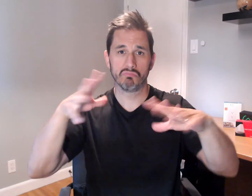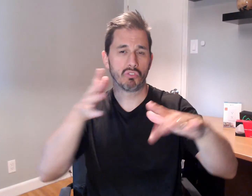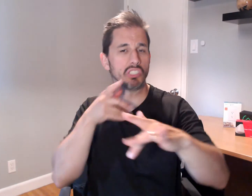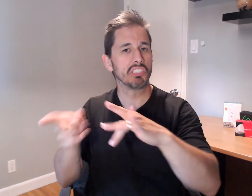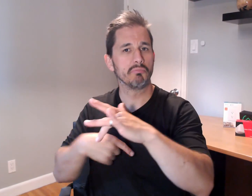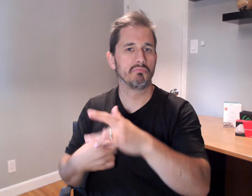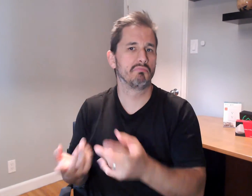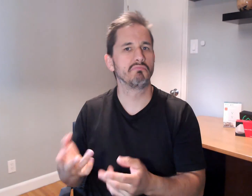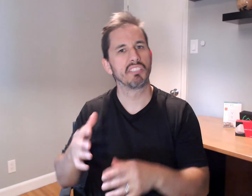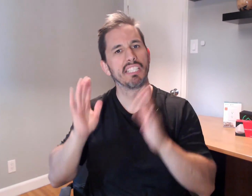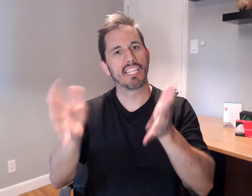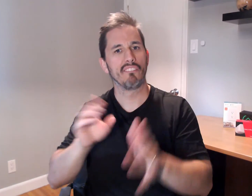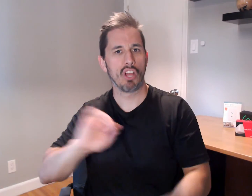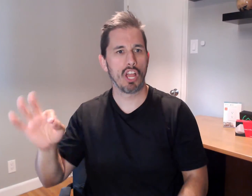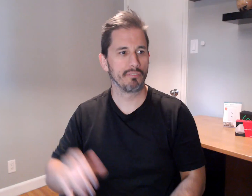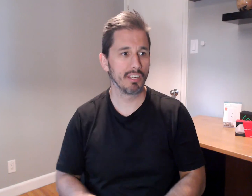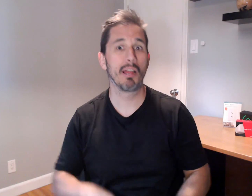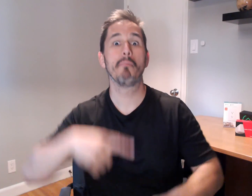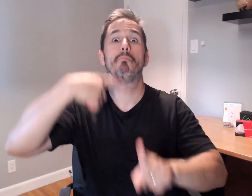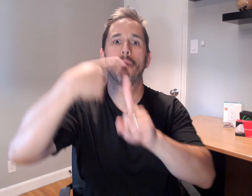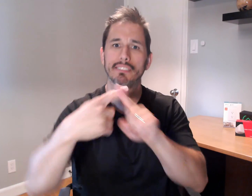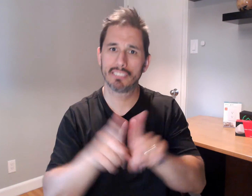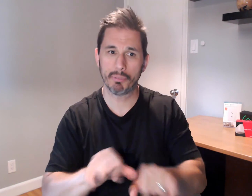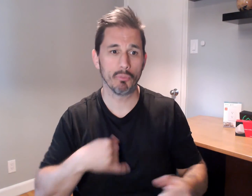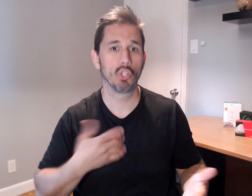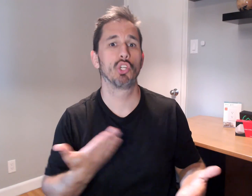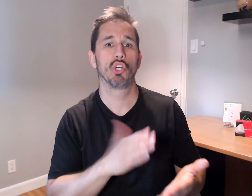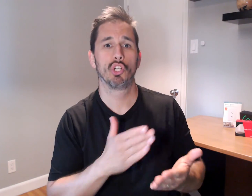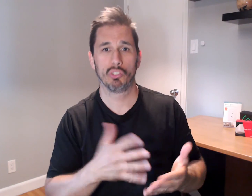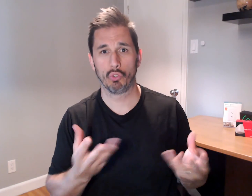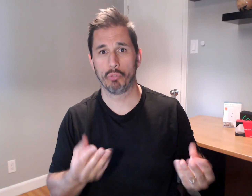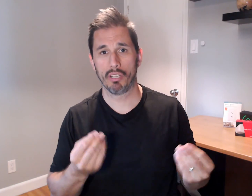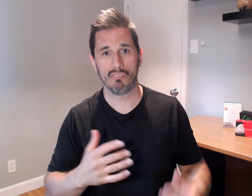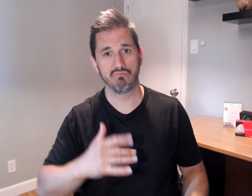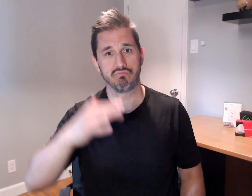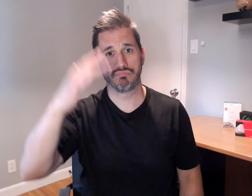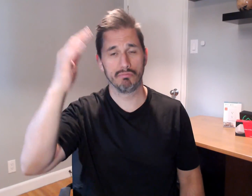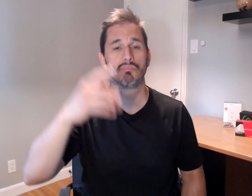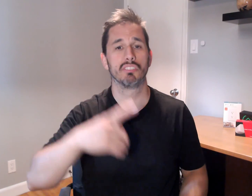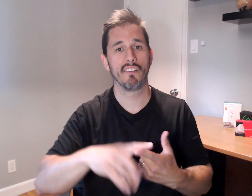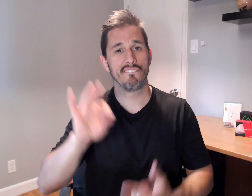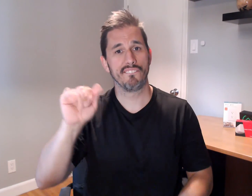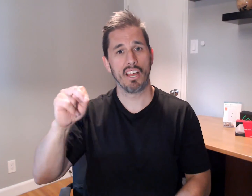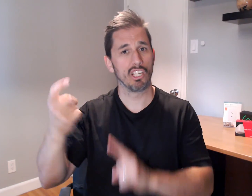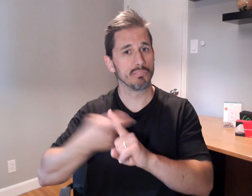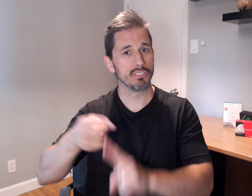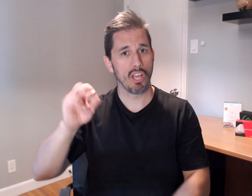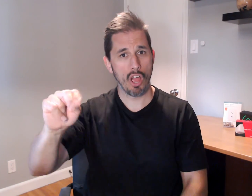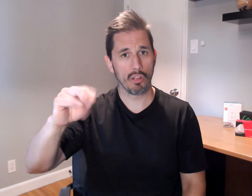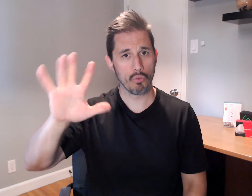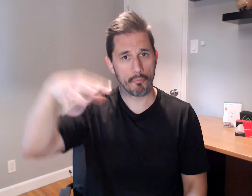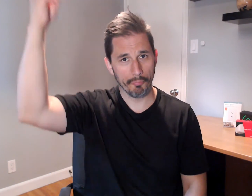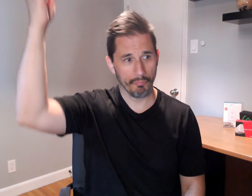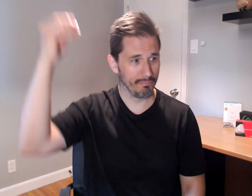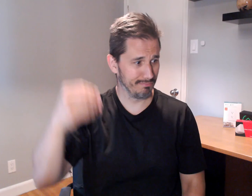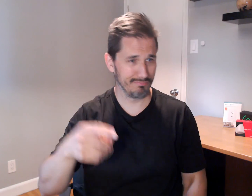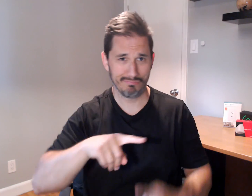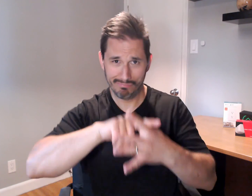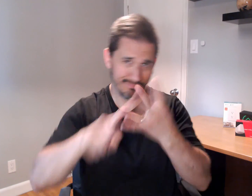walk into the room, the lights will turn on, but they won't turn on if the light is bright enough in the room already. And then once the humidity is high